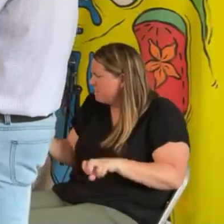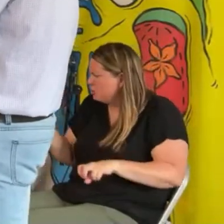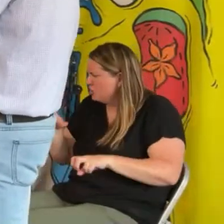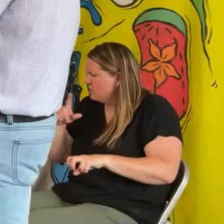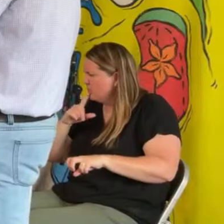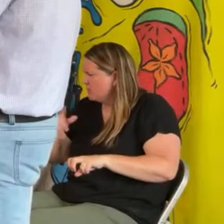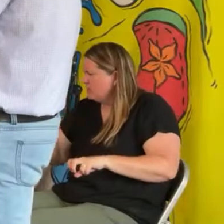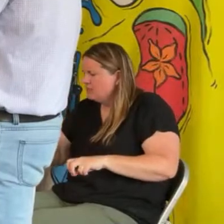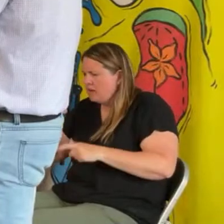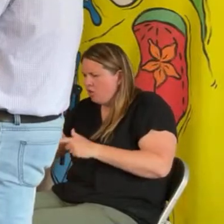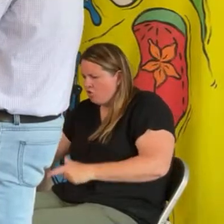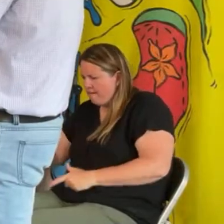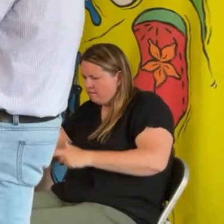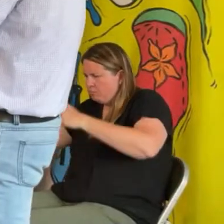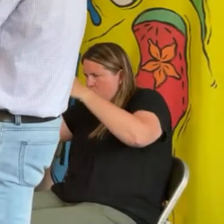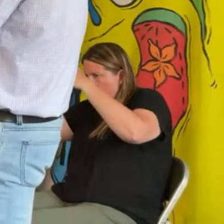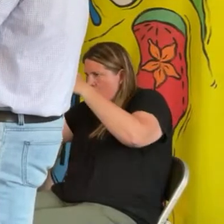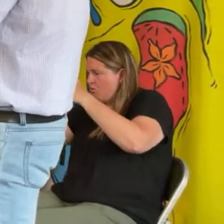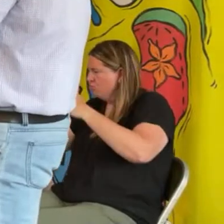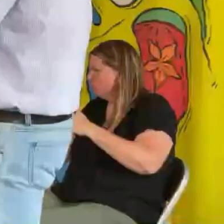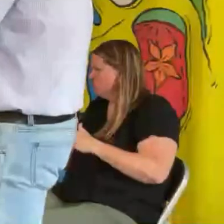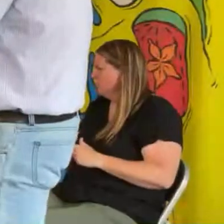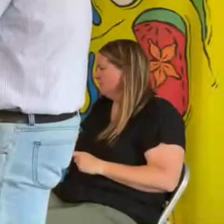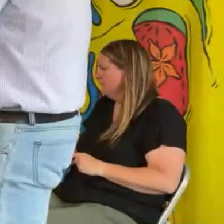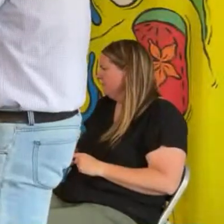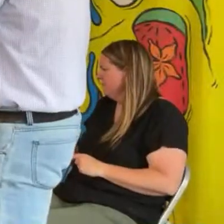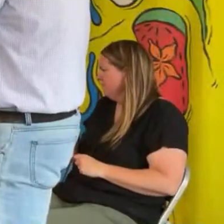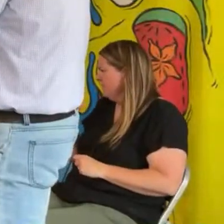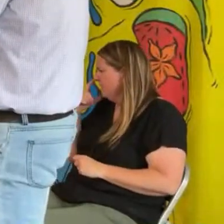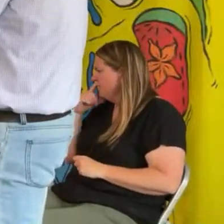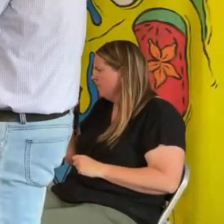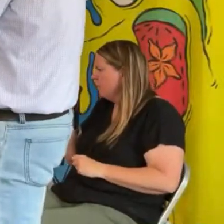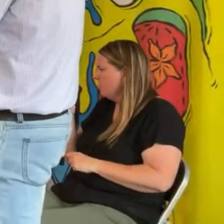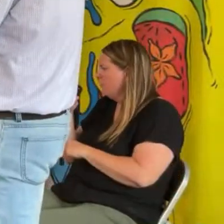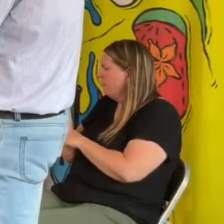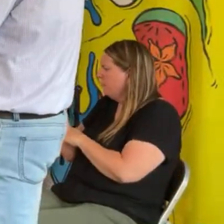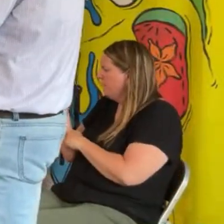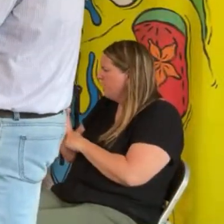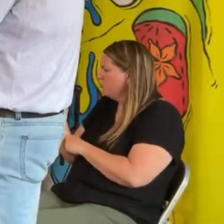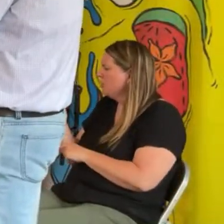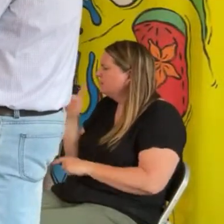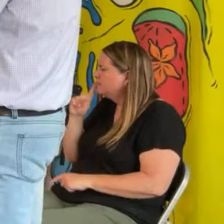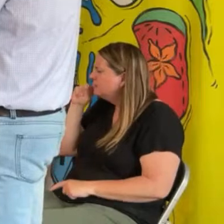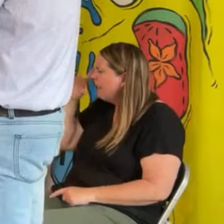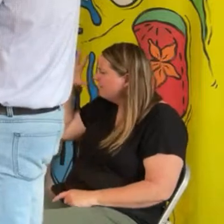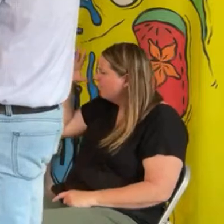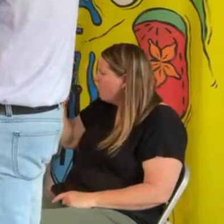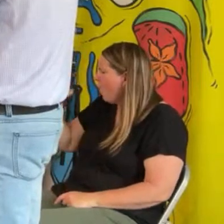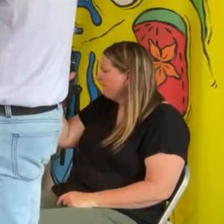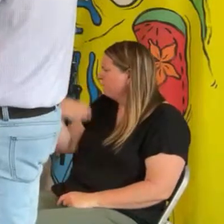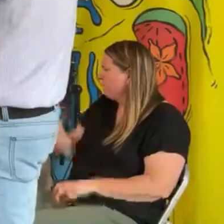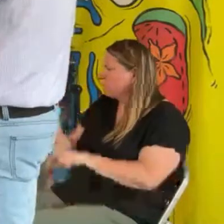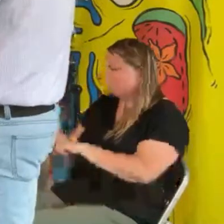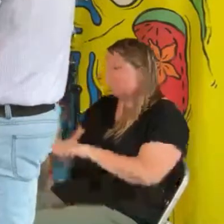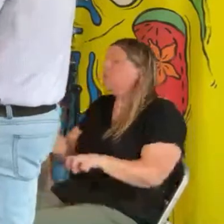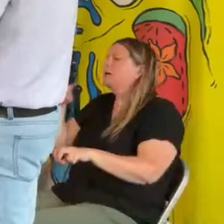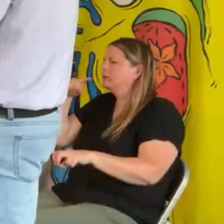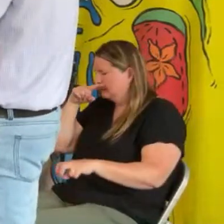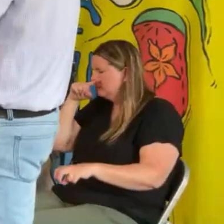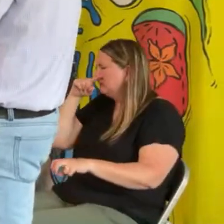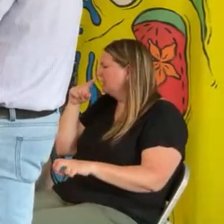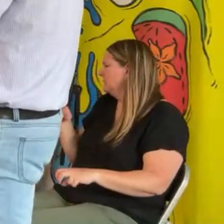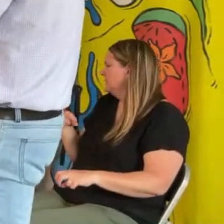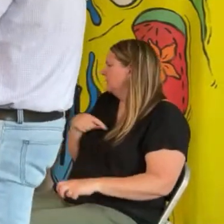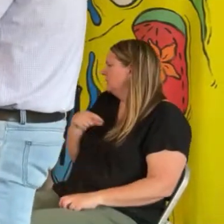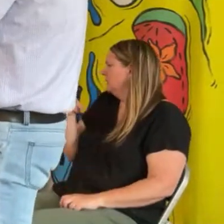posts. For Peter, the deaf boy, in the front row sneezes. The certain puppet collapses,